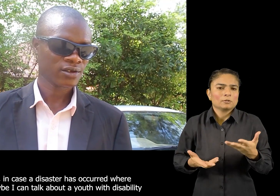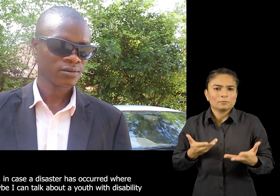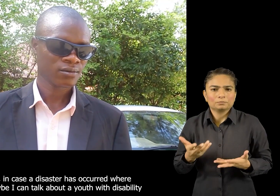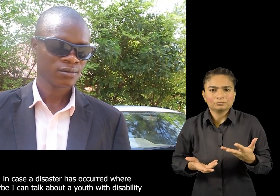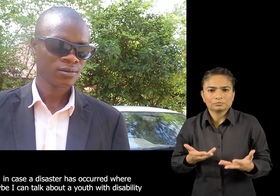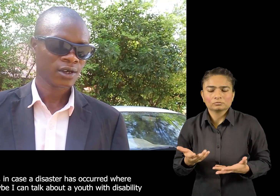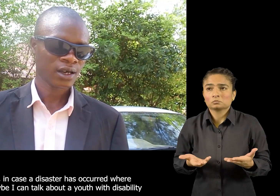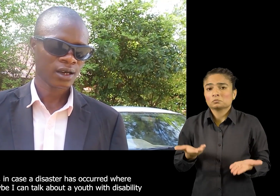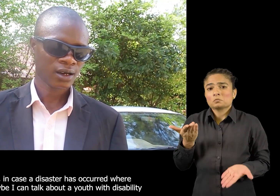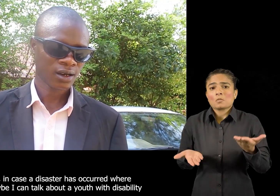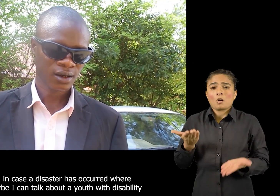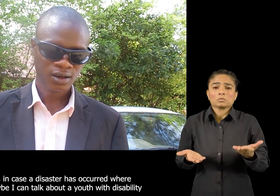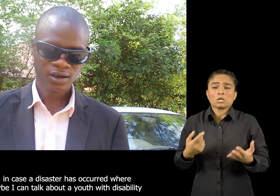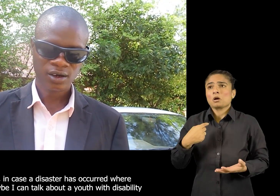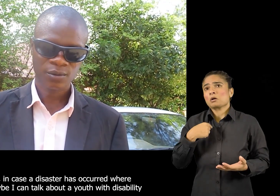is